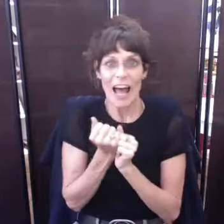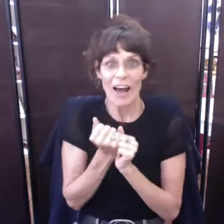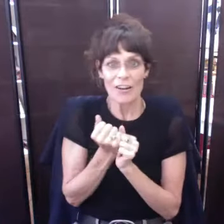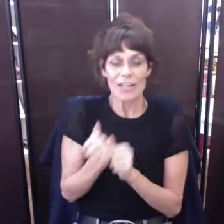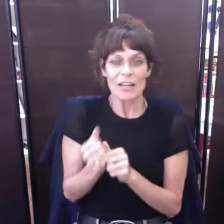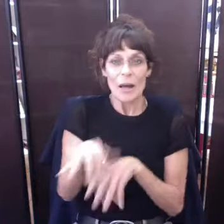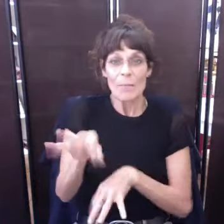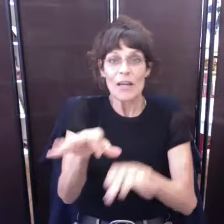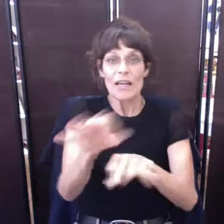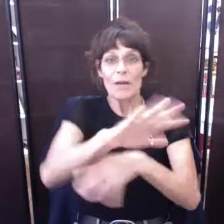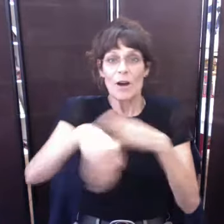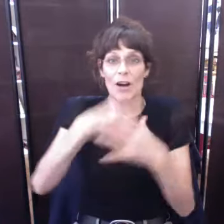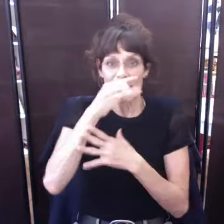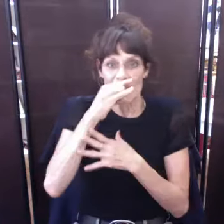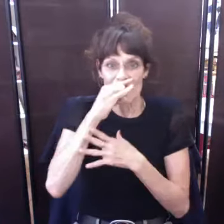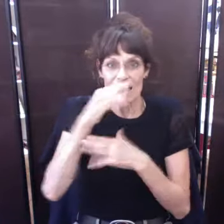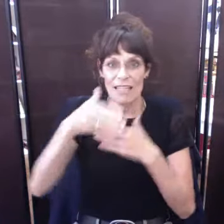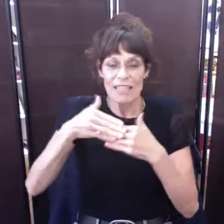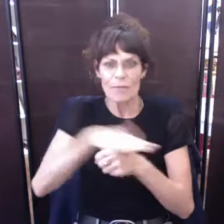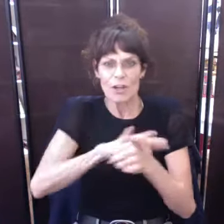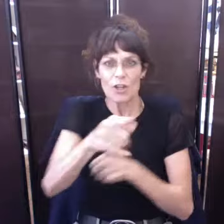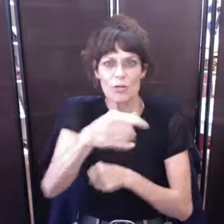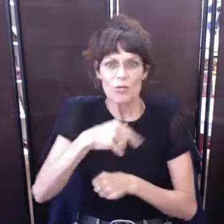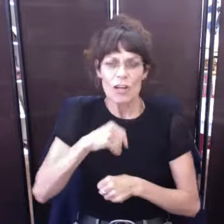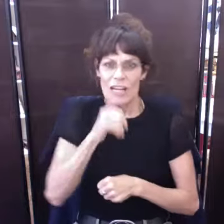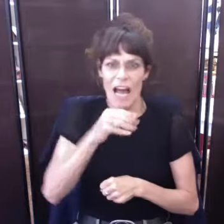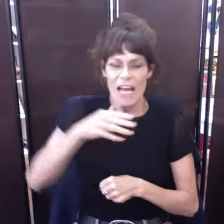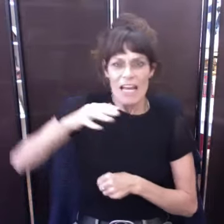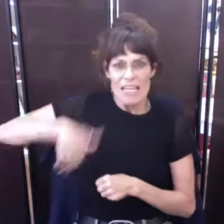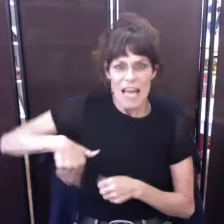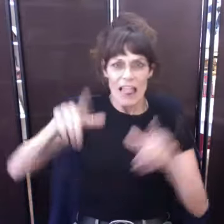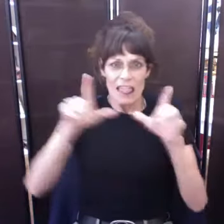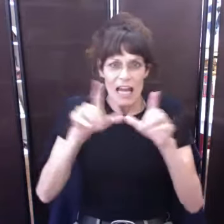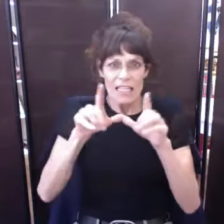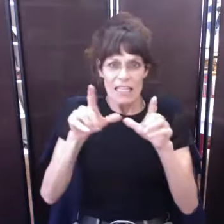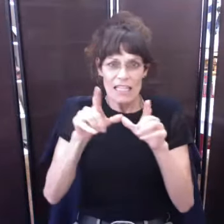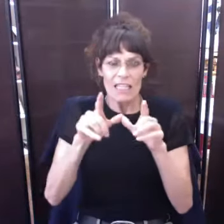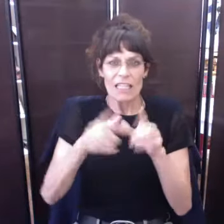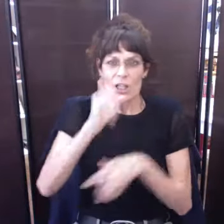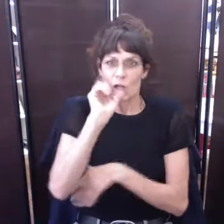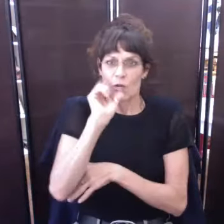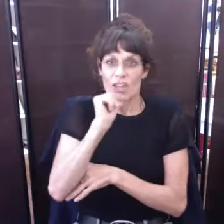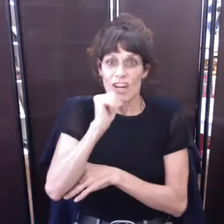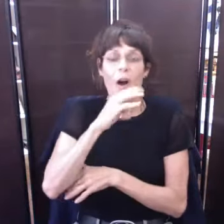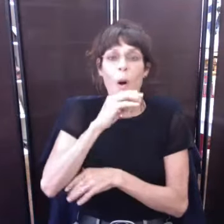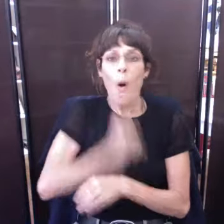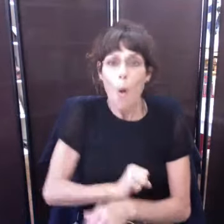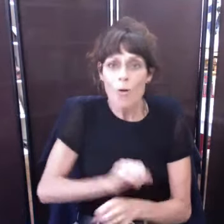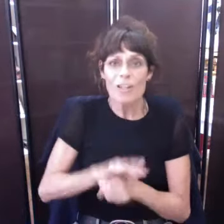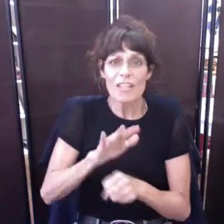when you don't even have a license to drink yet, you have to do a lot of stuff in order to get the money or the funding to get whatever you